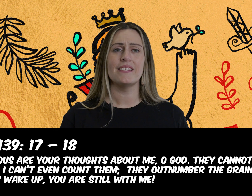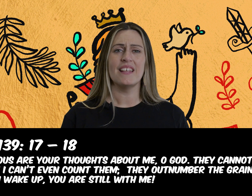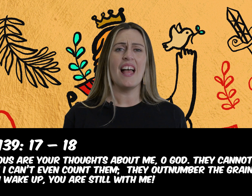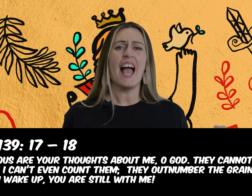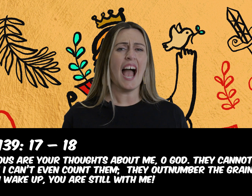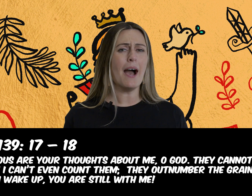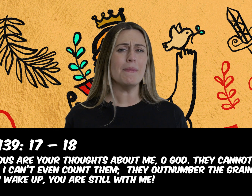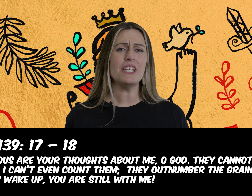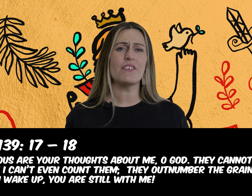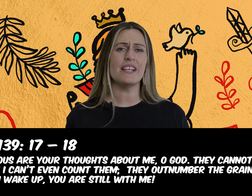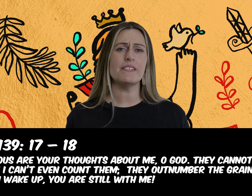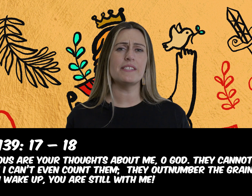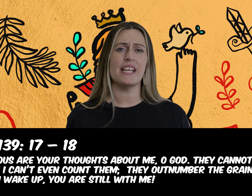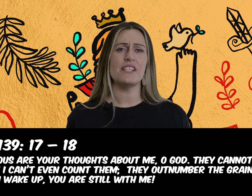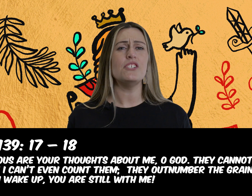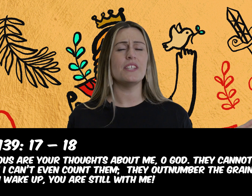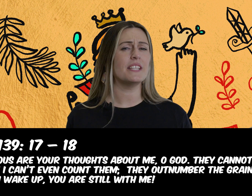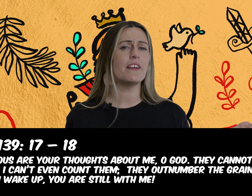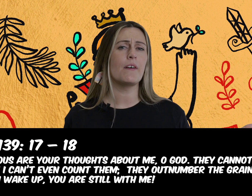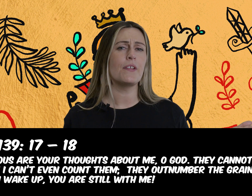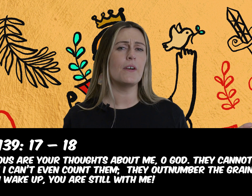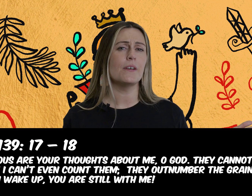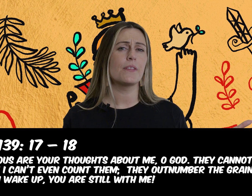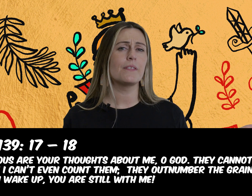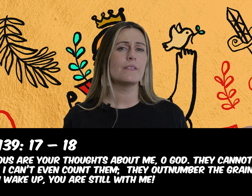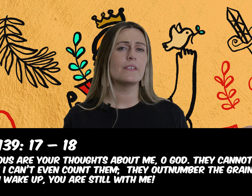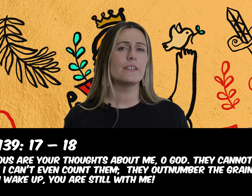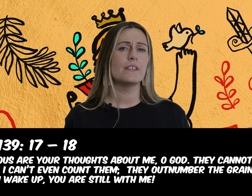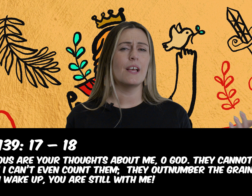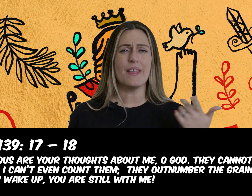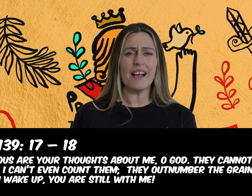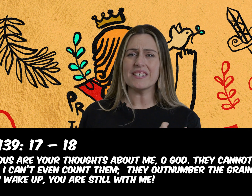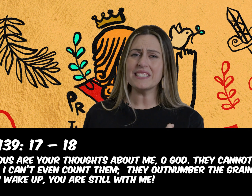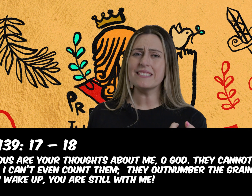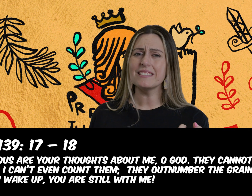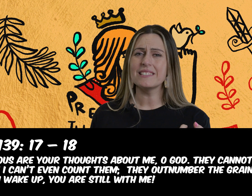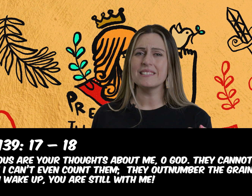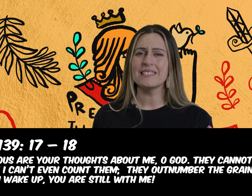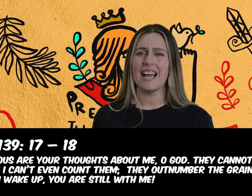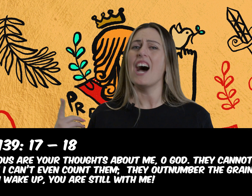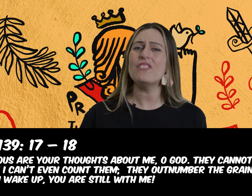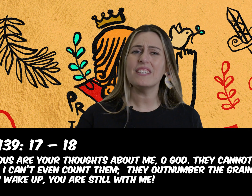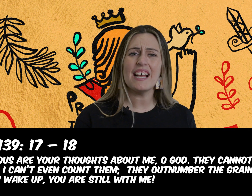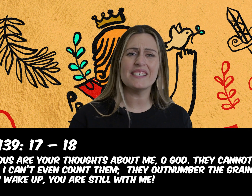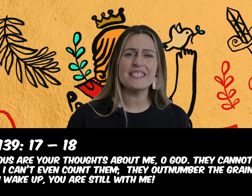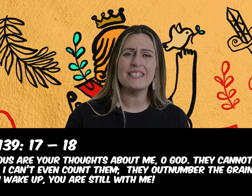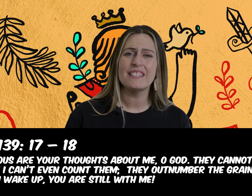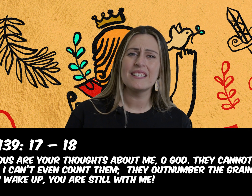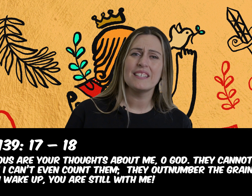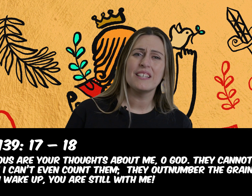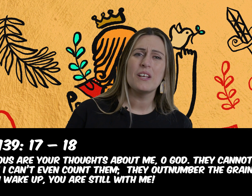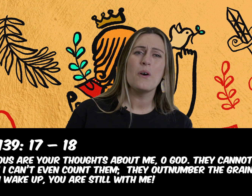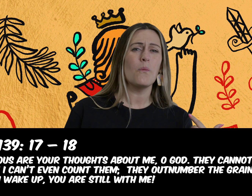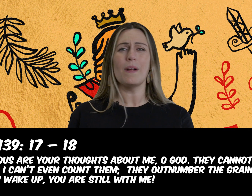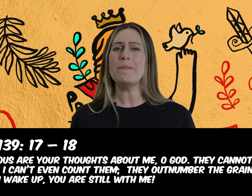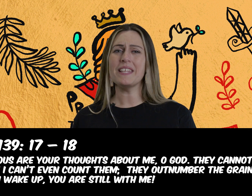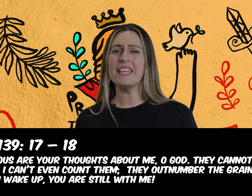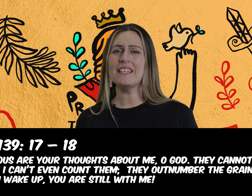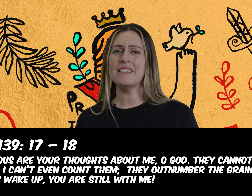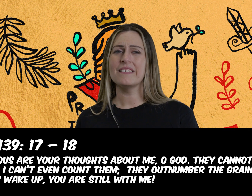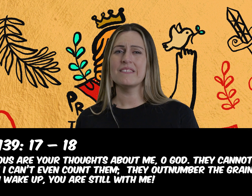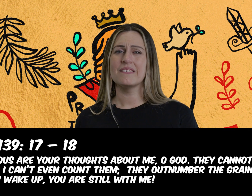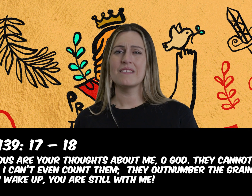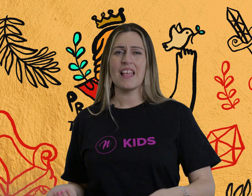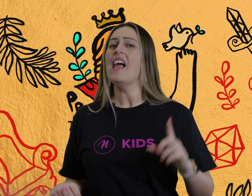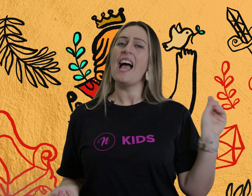mind. How many grains of sand do you think there are on the earth? 1,000? 100,000?